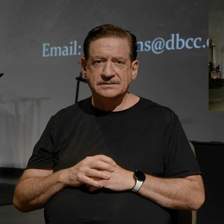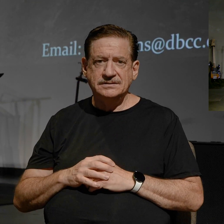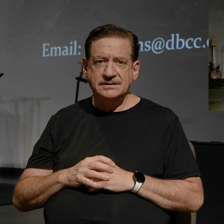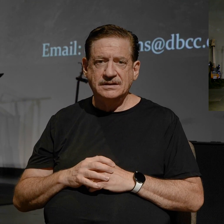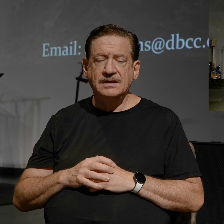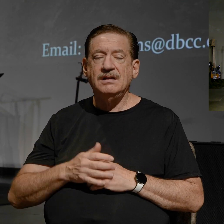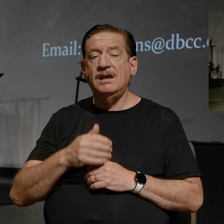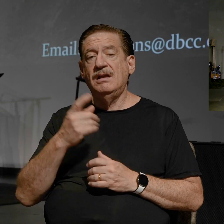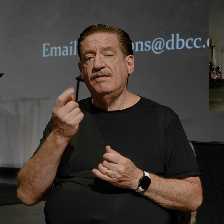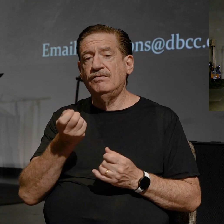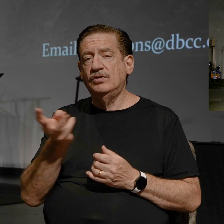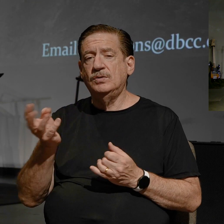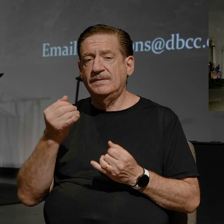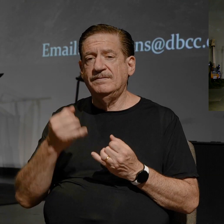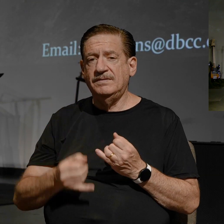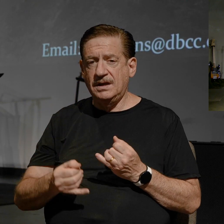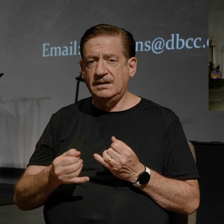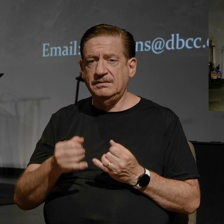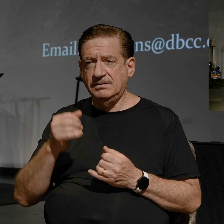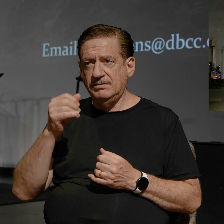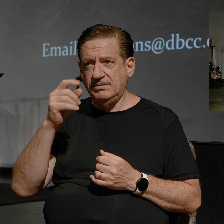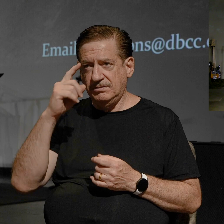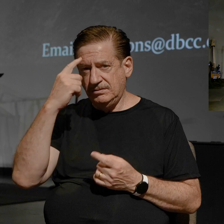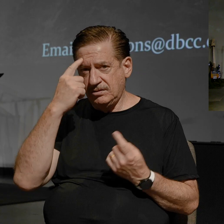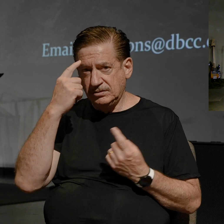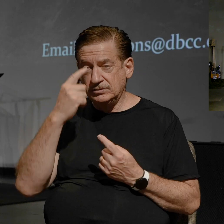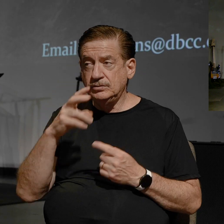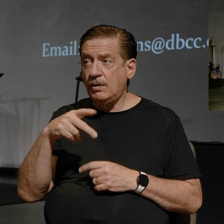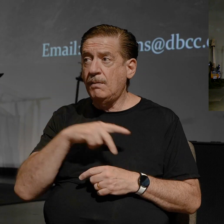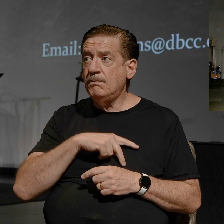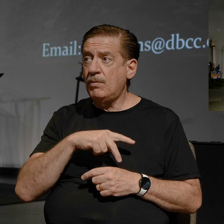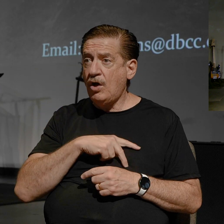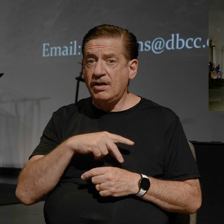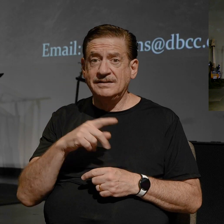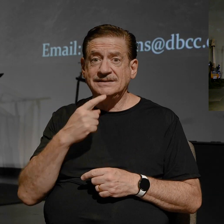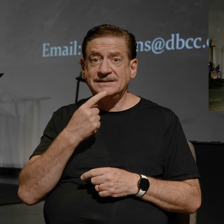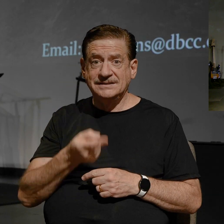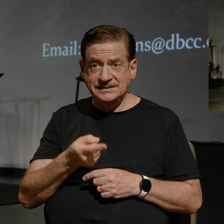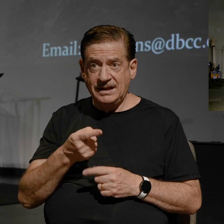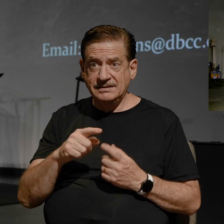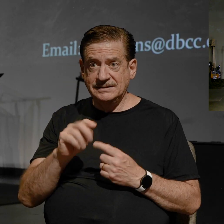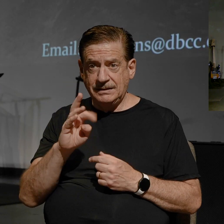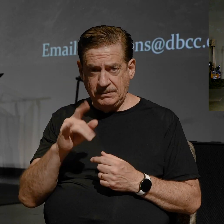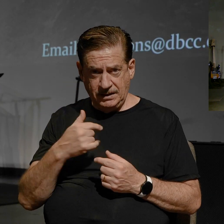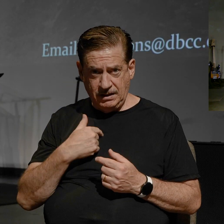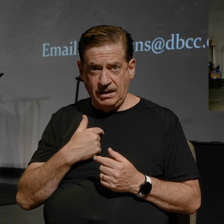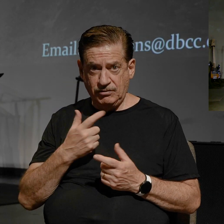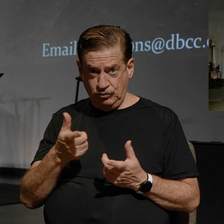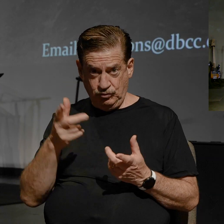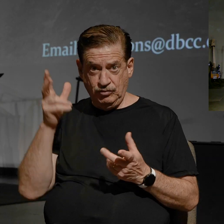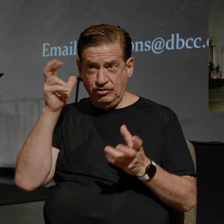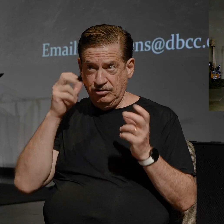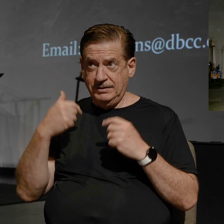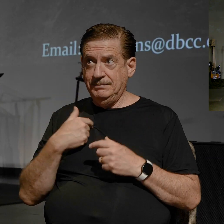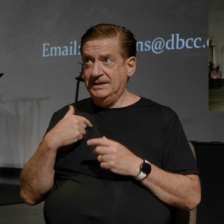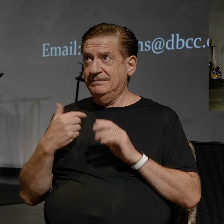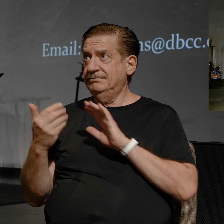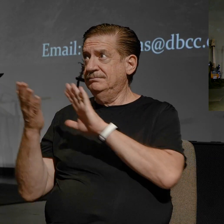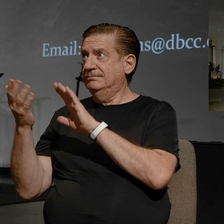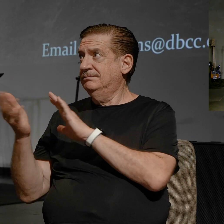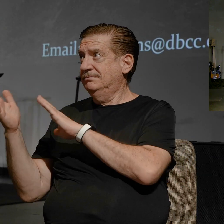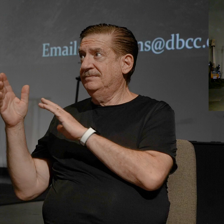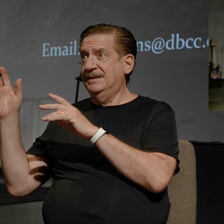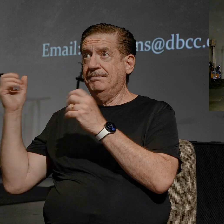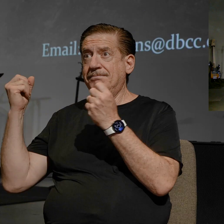A couple final thoughts. So Paul has said to Timothy, Timothy, I want you to take the things that you've heard from me in the presence of many witnesses and